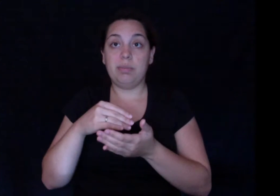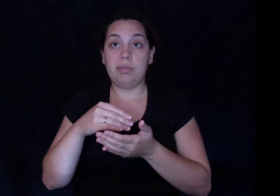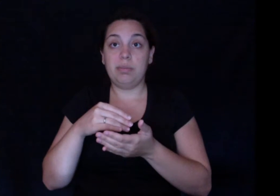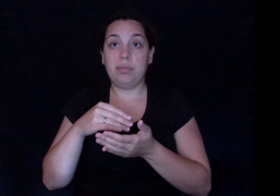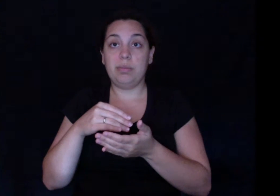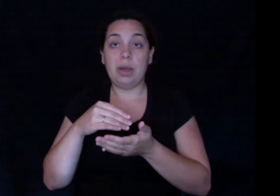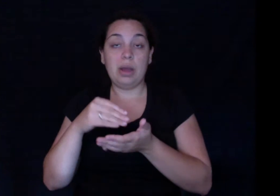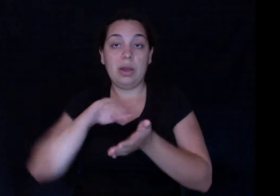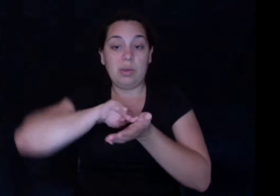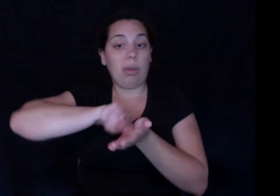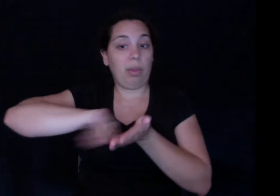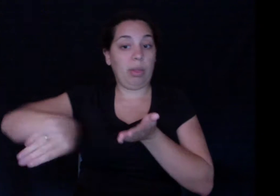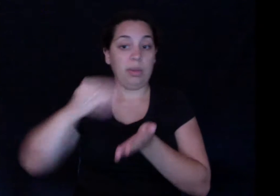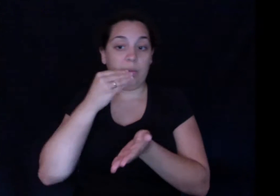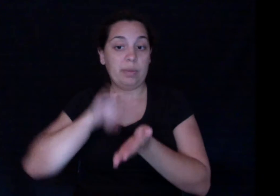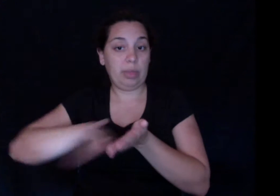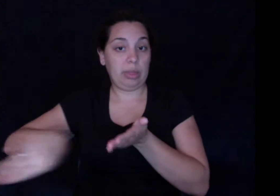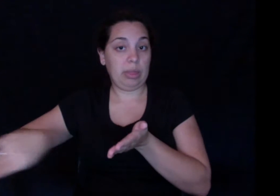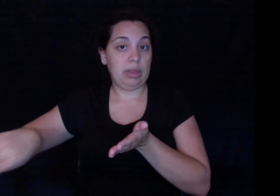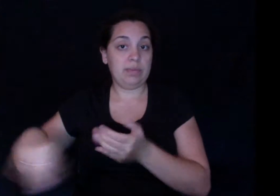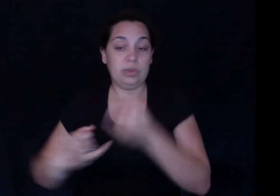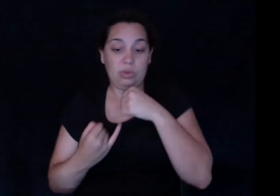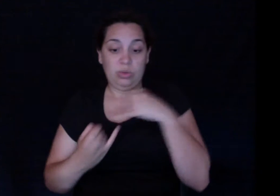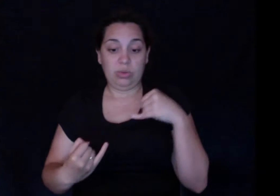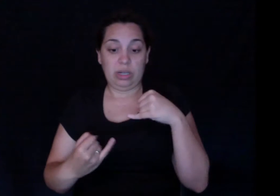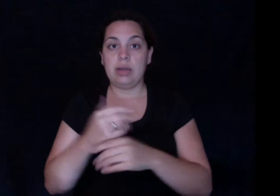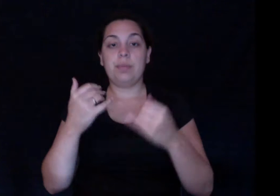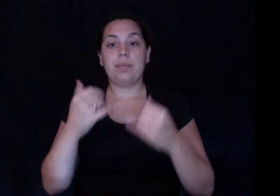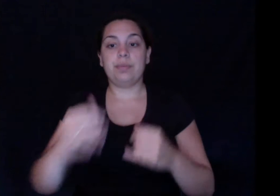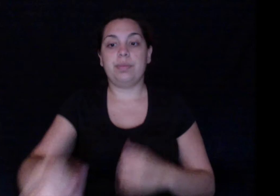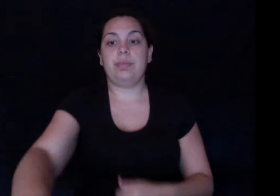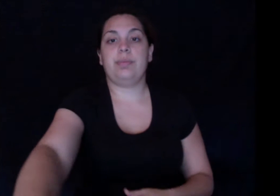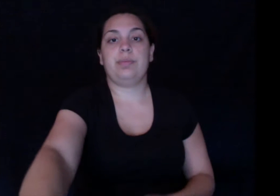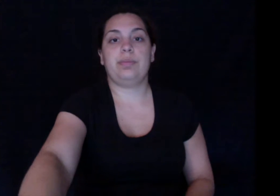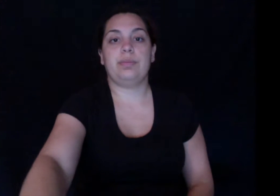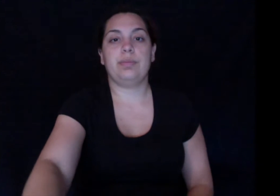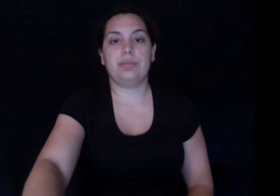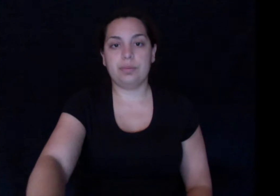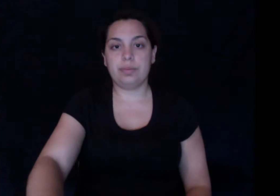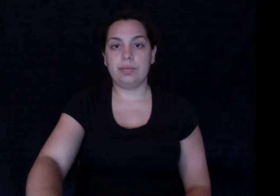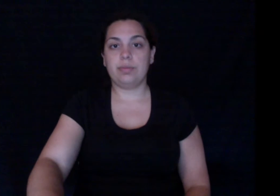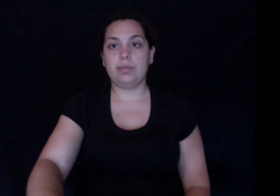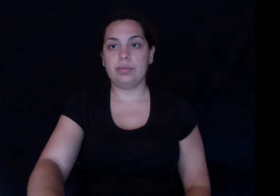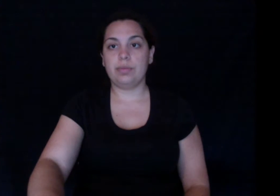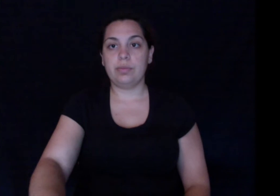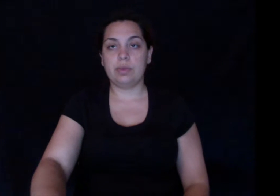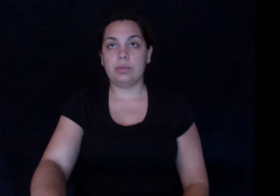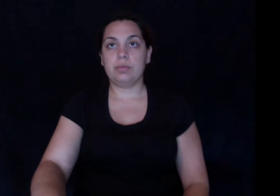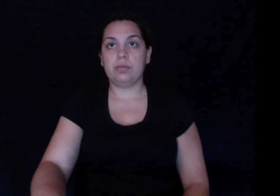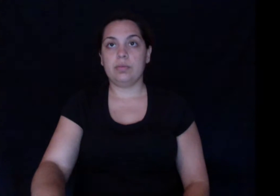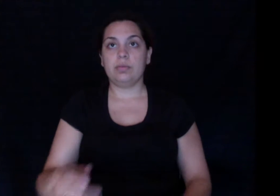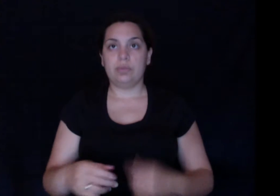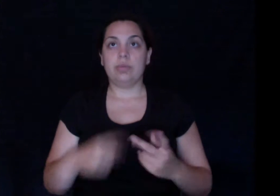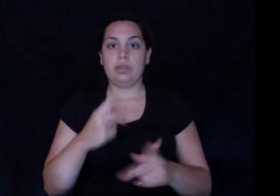but if it does occur for the mother, then it can affect subsequent babies. Rhesus disease causes severe